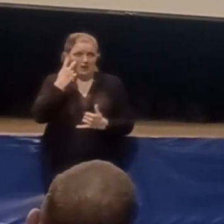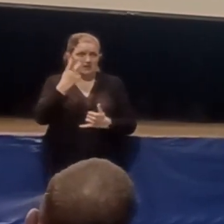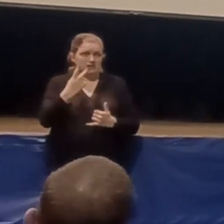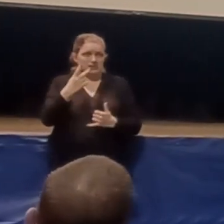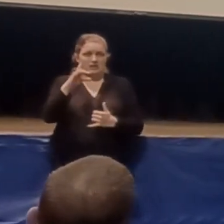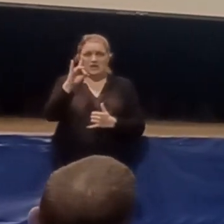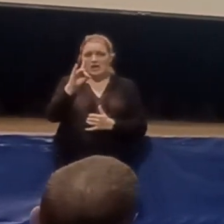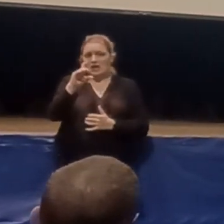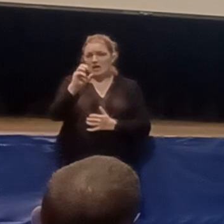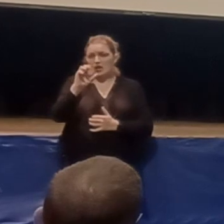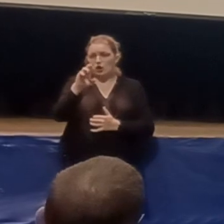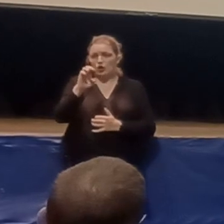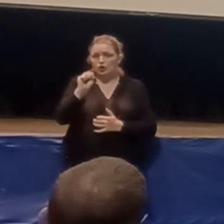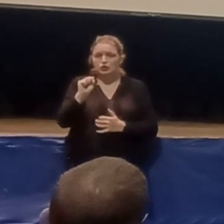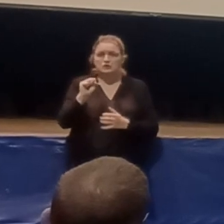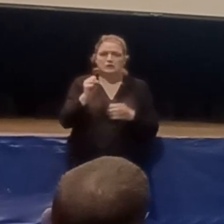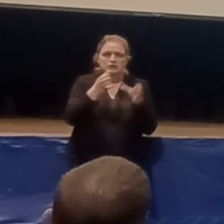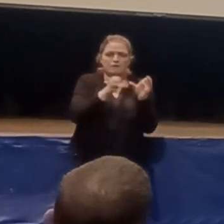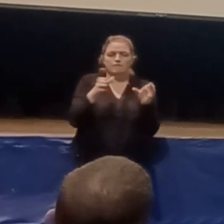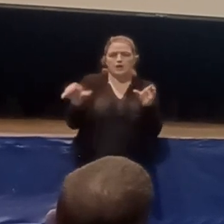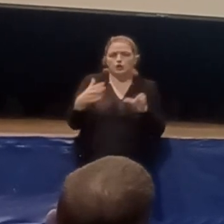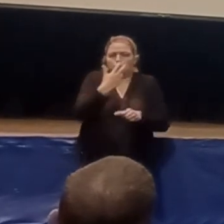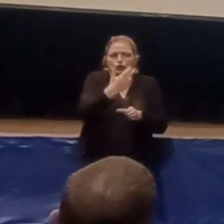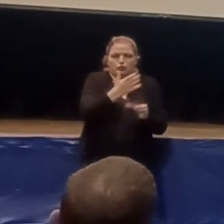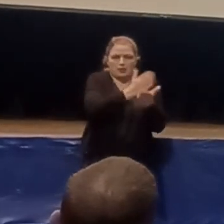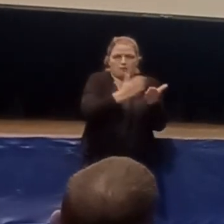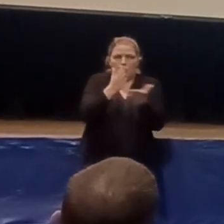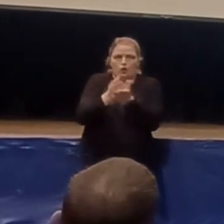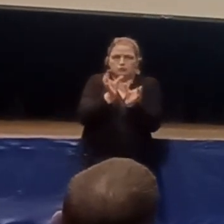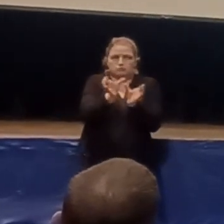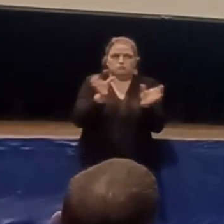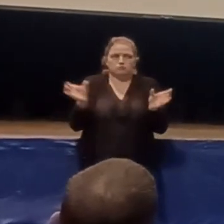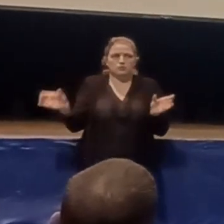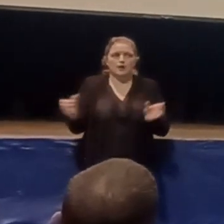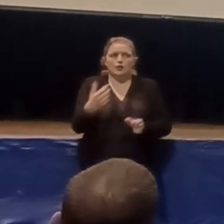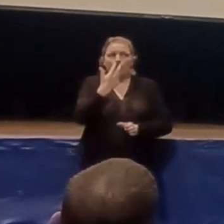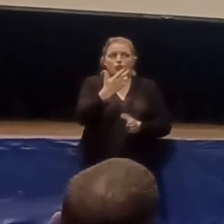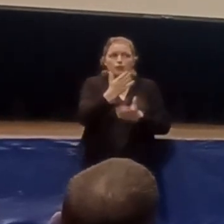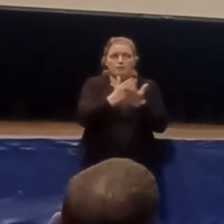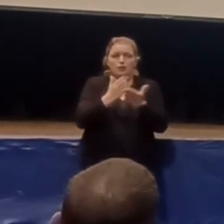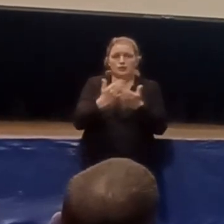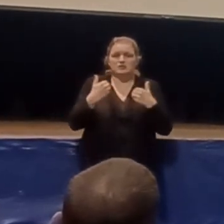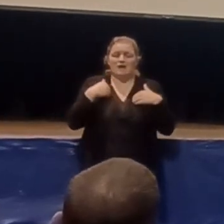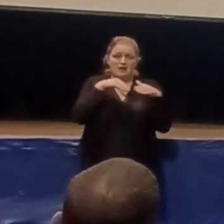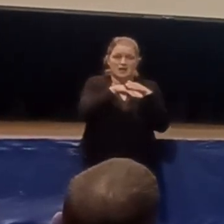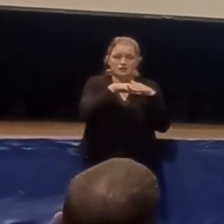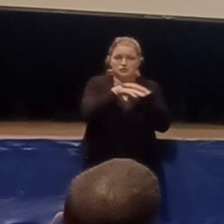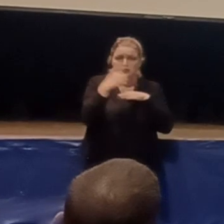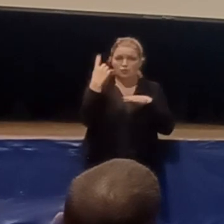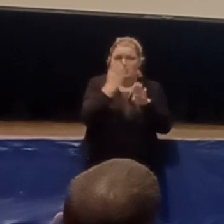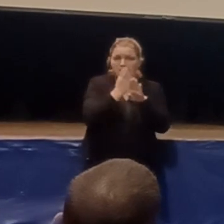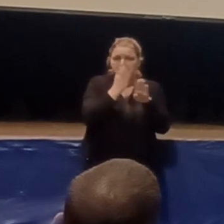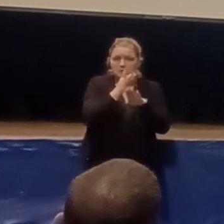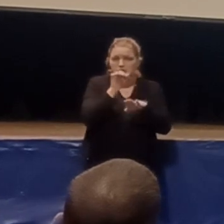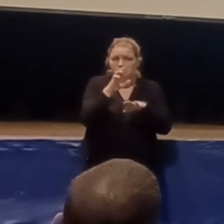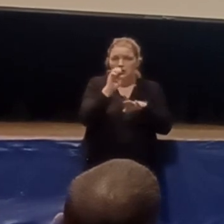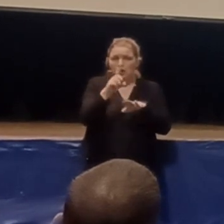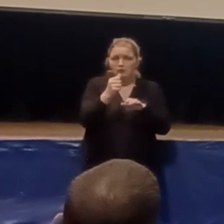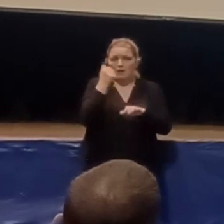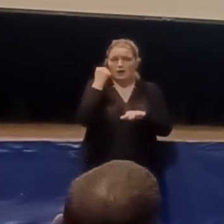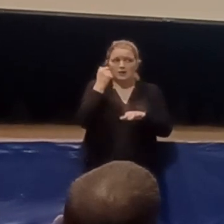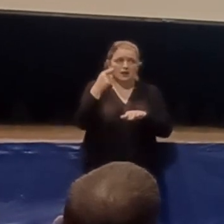8 acres subdivided into 3 parcels. Those 3 parcels happen to have entrances to the bus yard behind them. It's